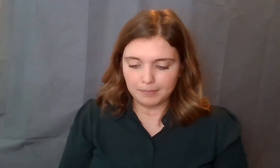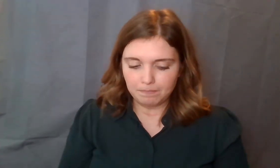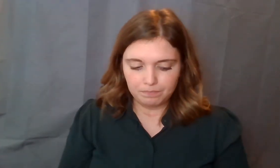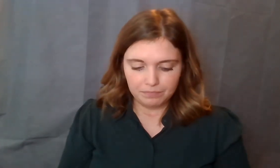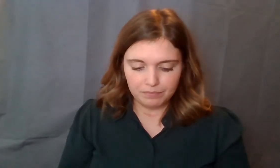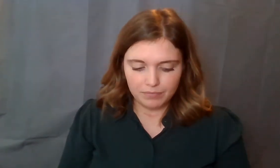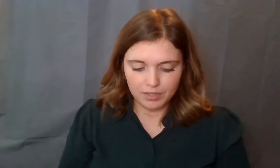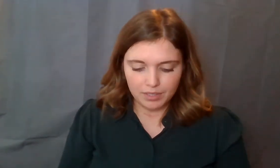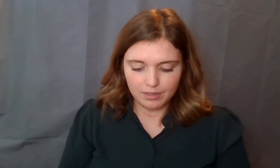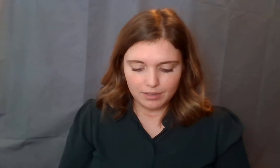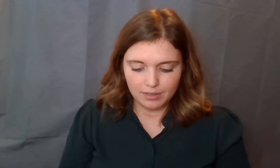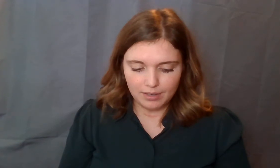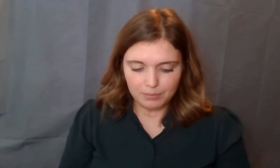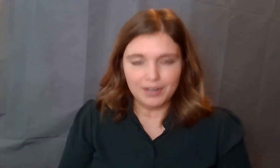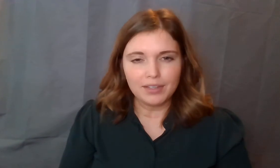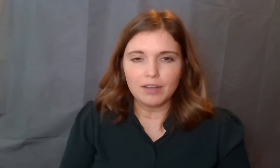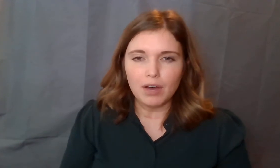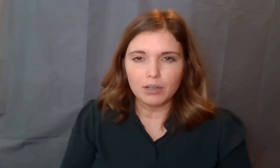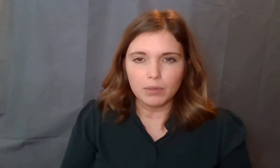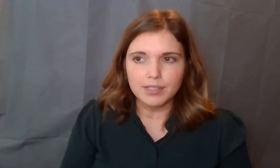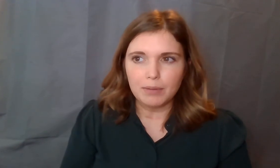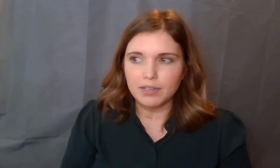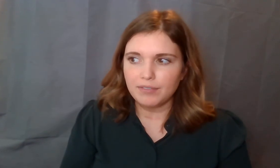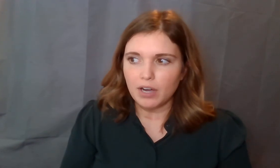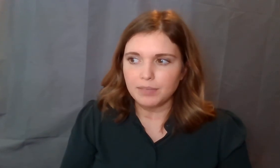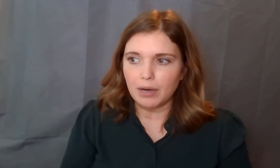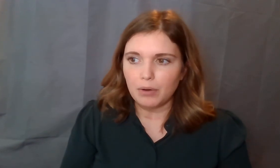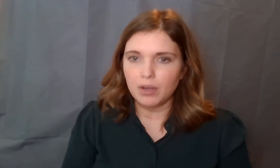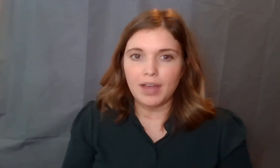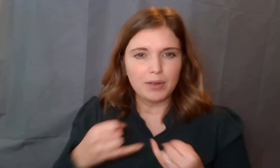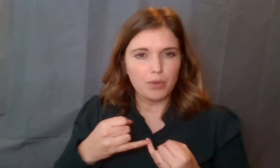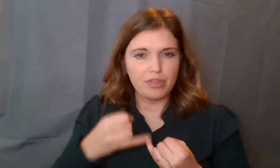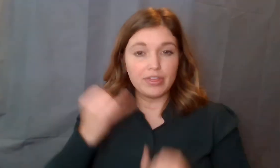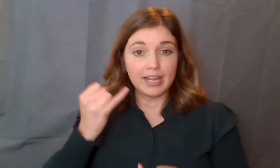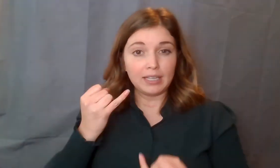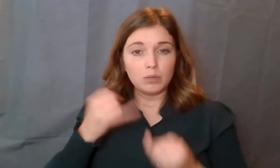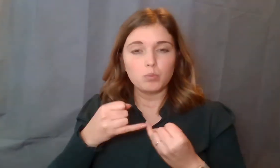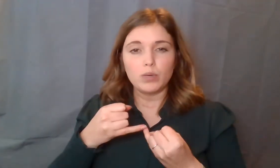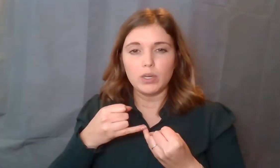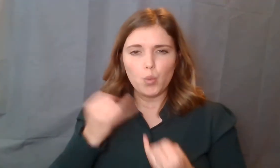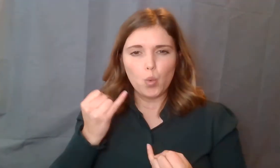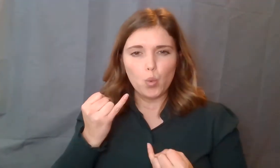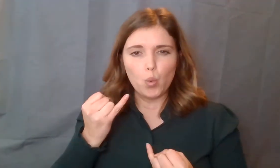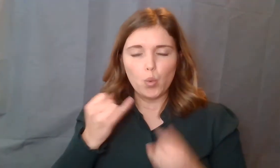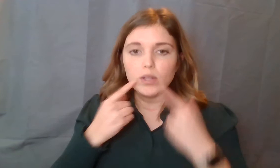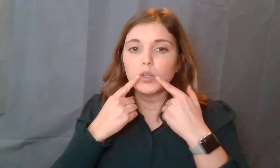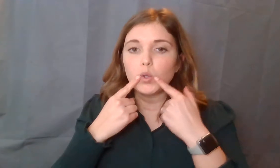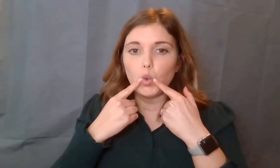I'm trying to think of other ones that we've talked about. I think with thin, we did